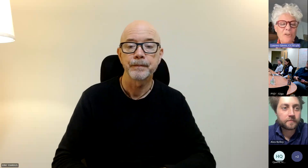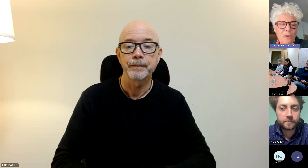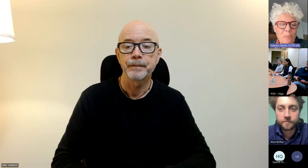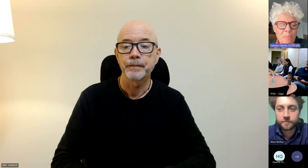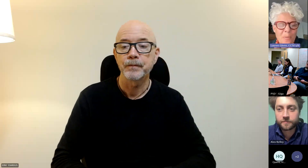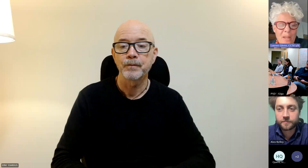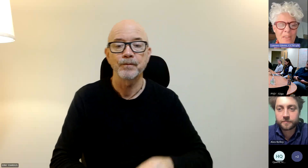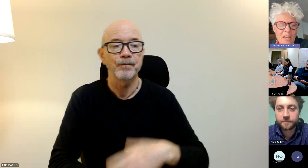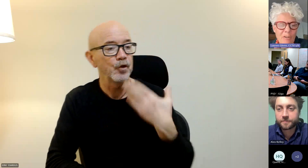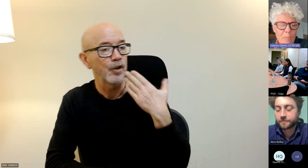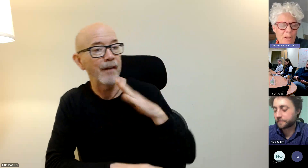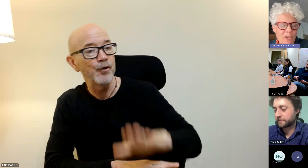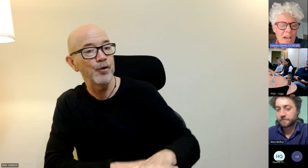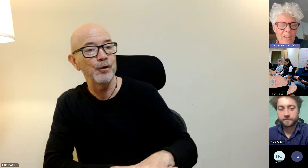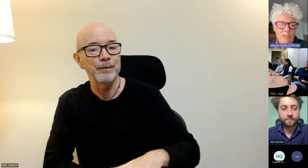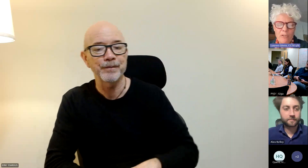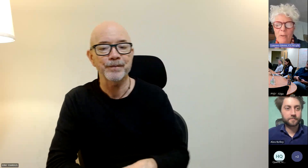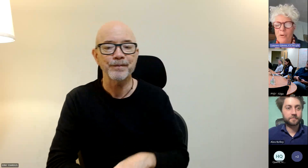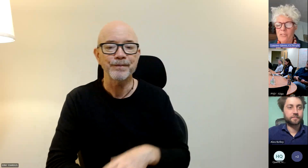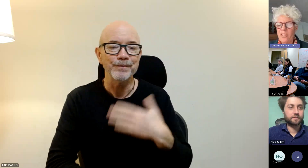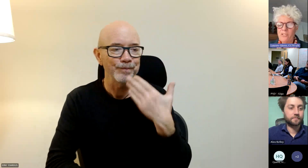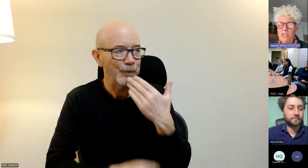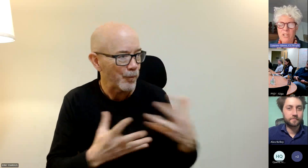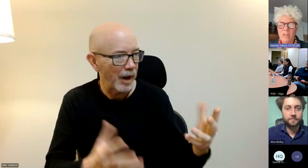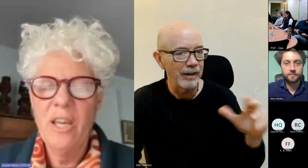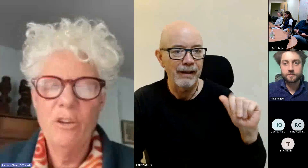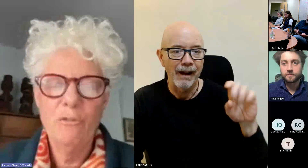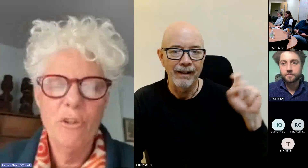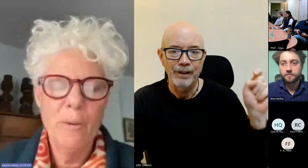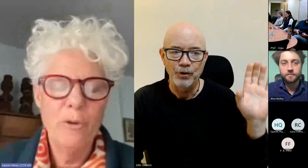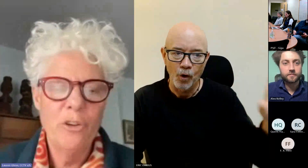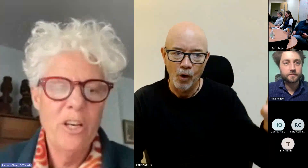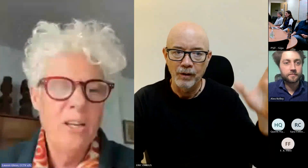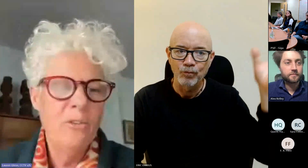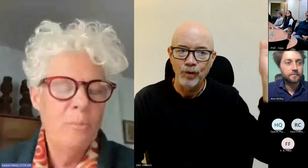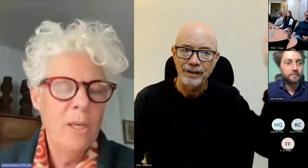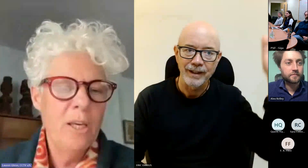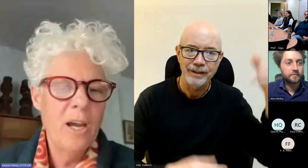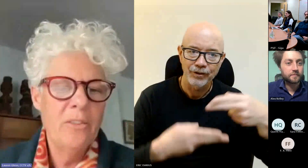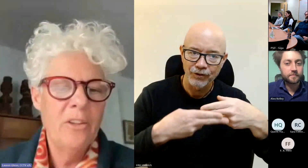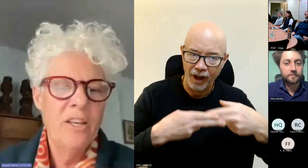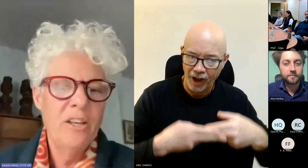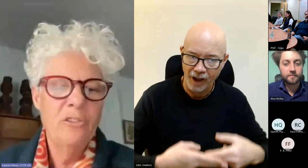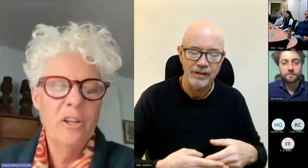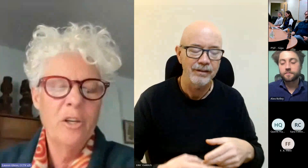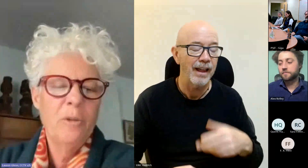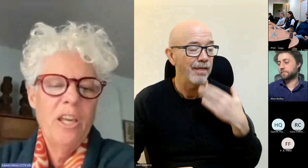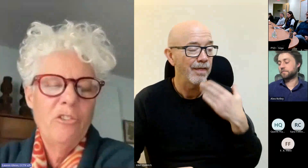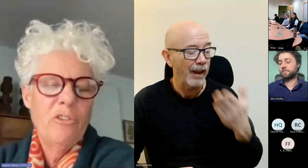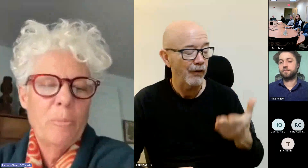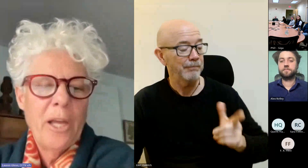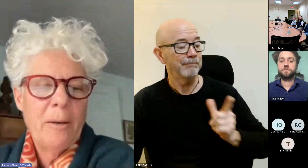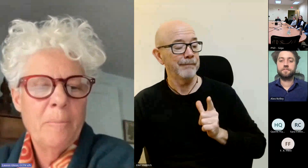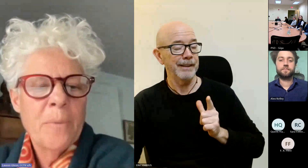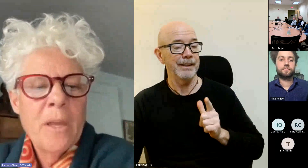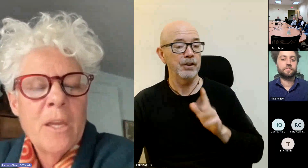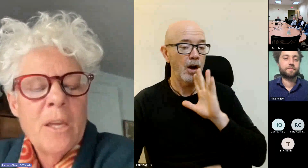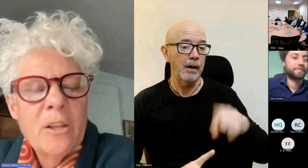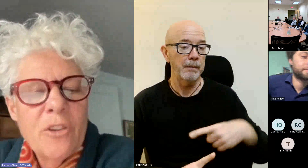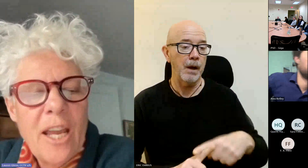Good afternoon, and thank you very much, Alex, for that presentation, and thank you for the opportunity to speak on the 10-year telecommunications